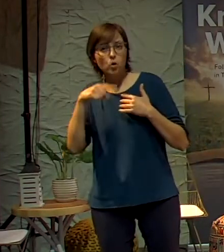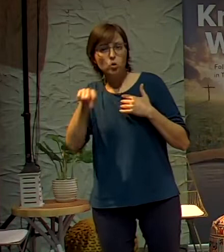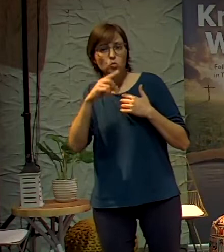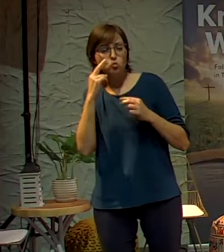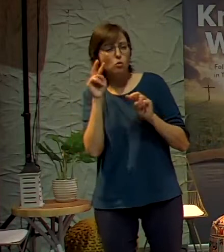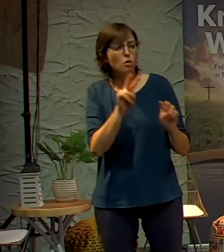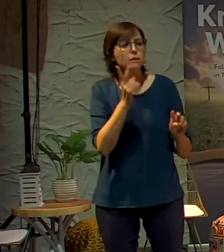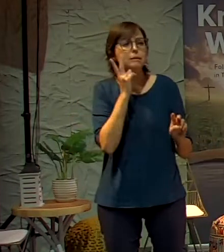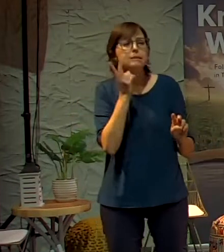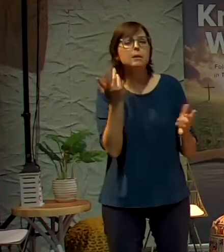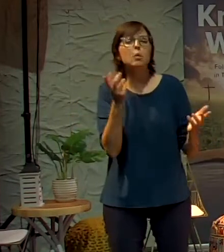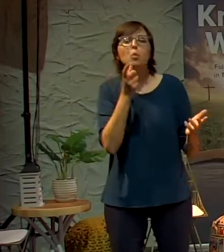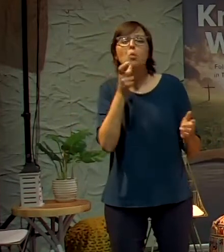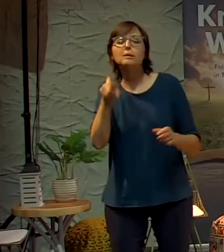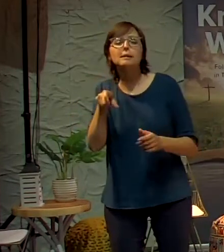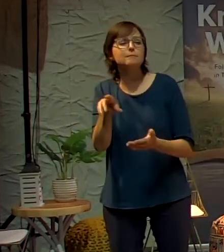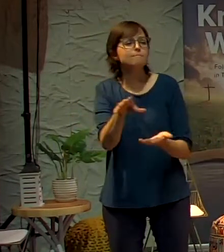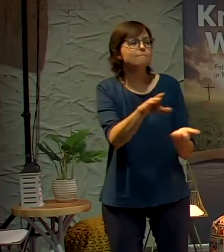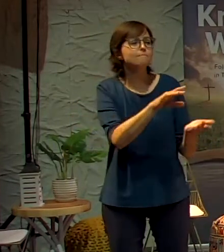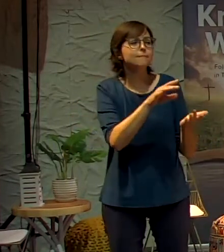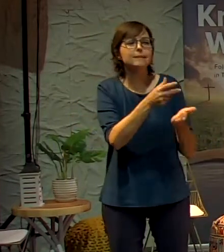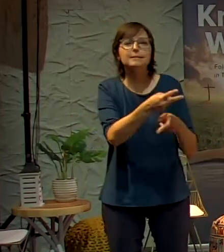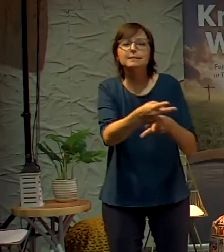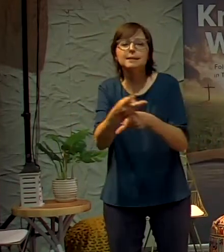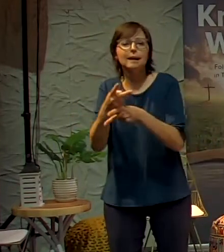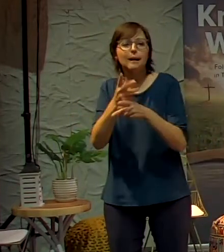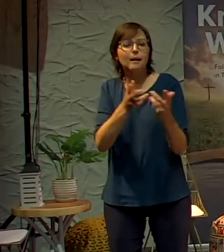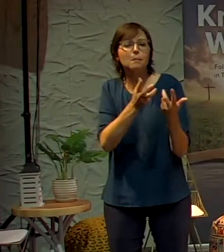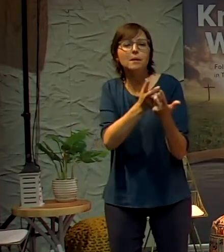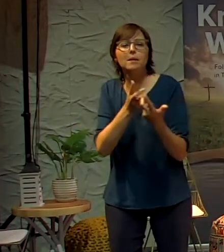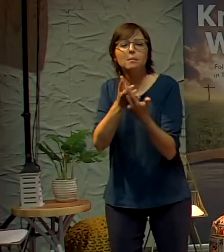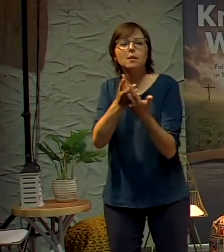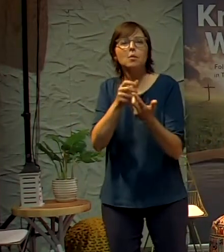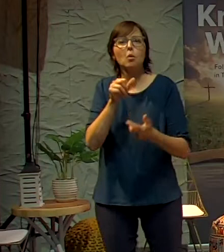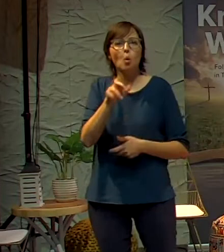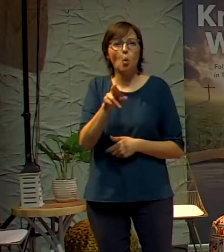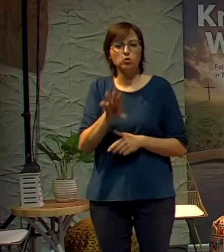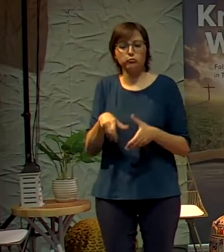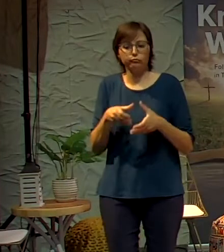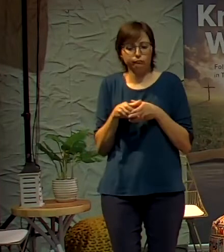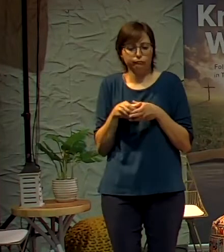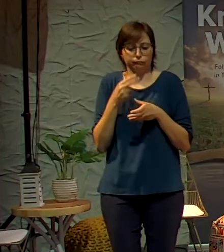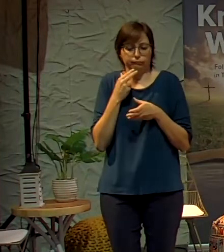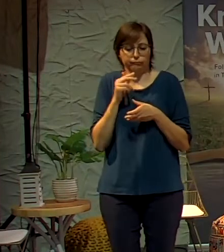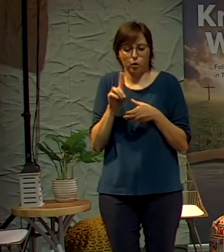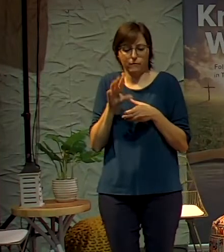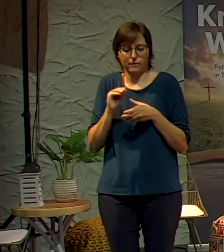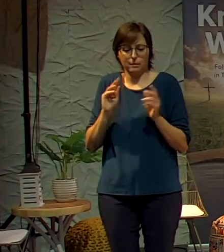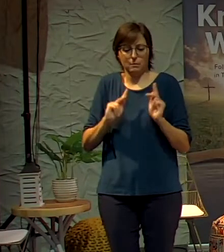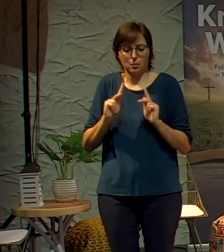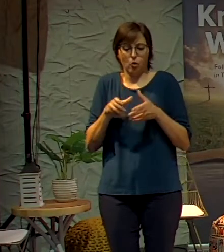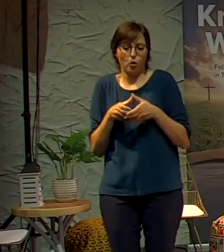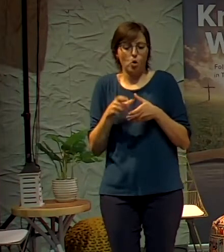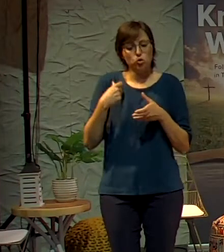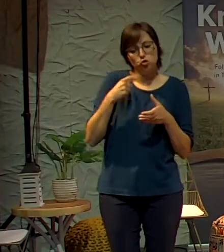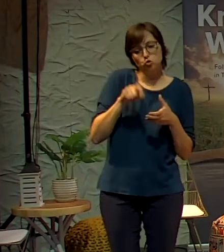needs or to navel gaze inside a little tiny community of 150 people and go, we should do this better